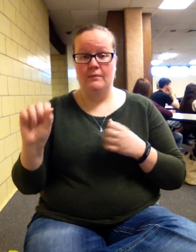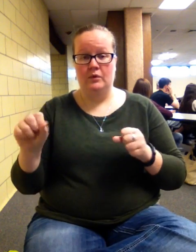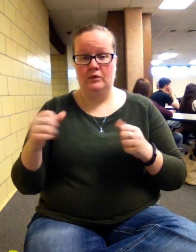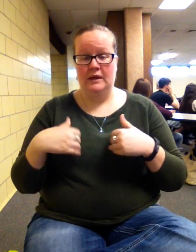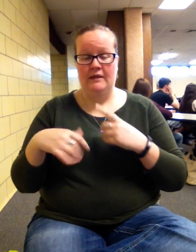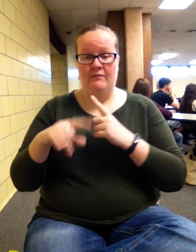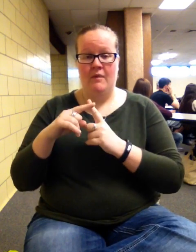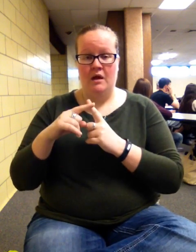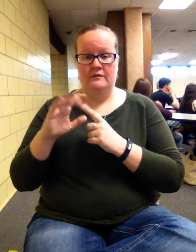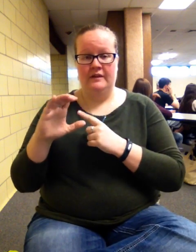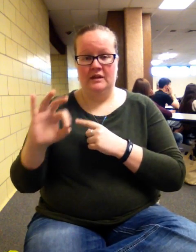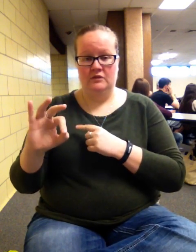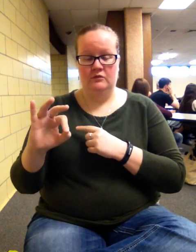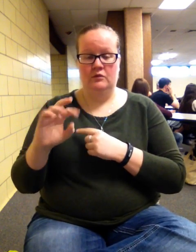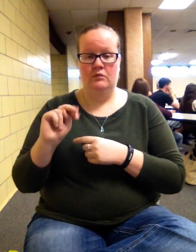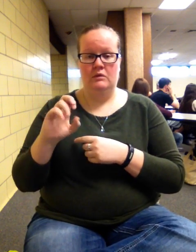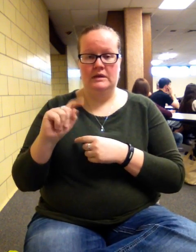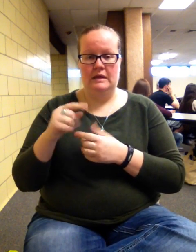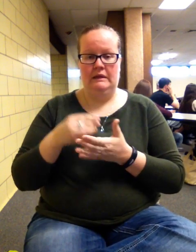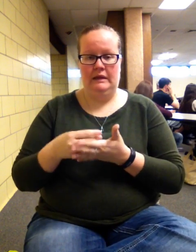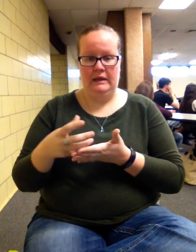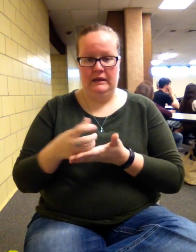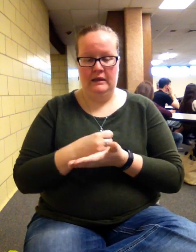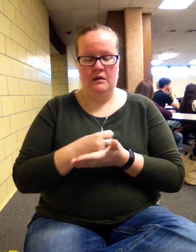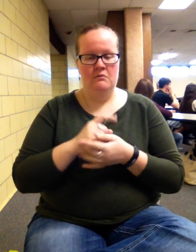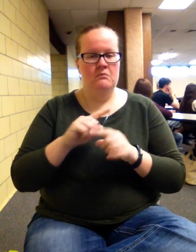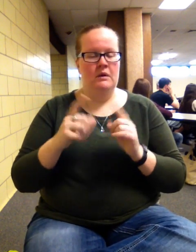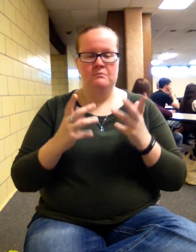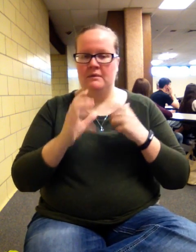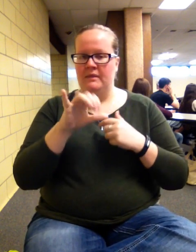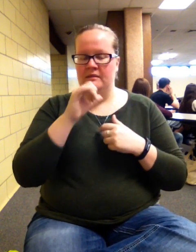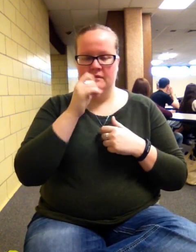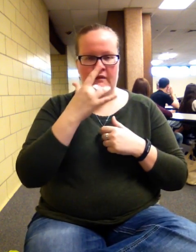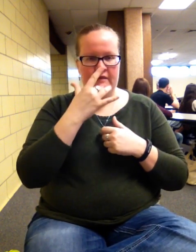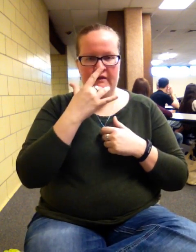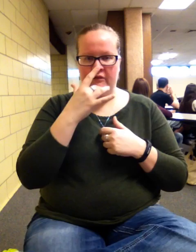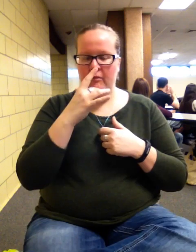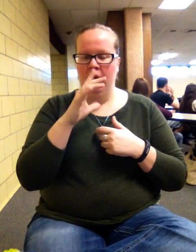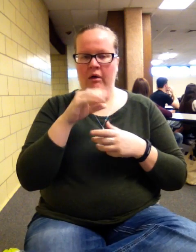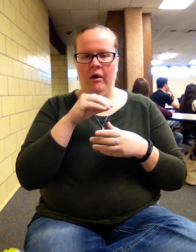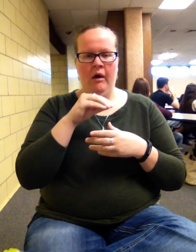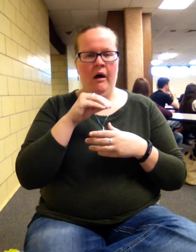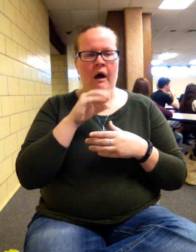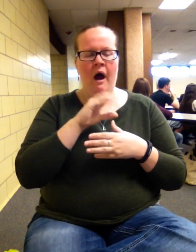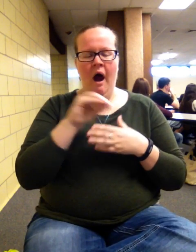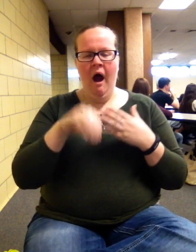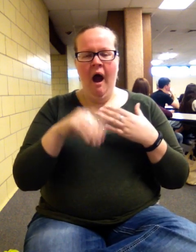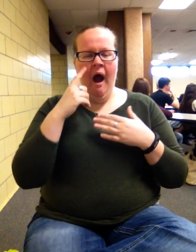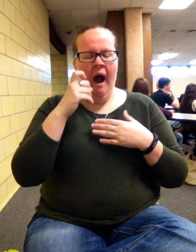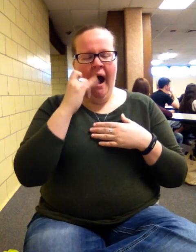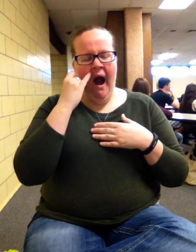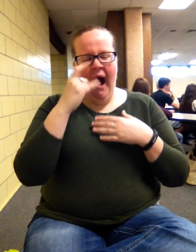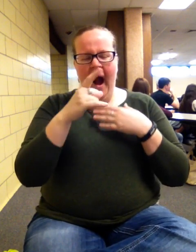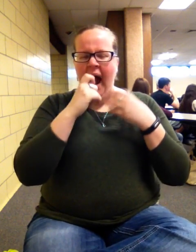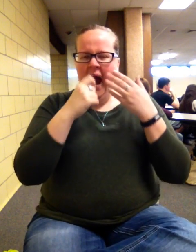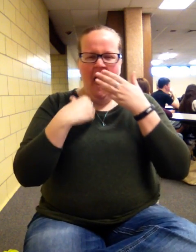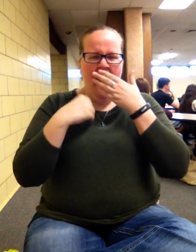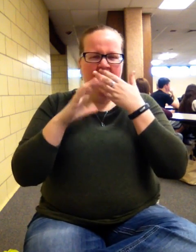they could have net income, but that might not be a favorable outcome to them, because if they're not getting their debt holders and their